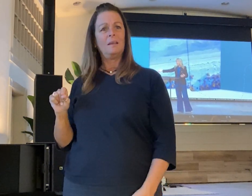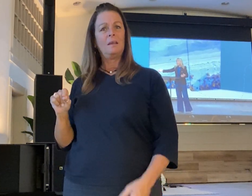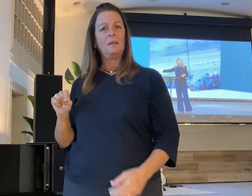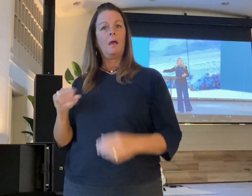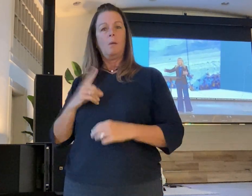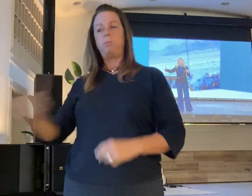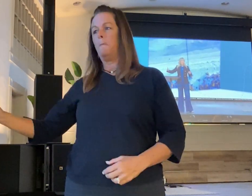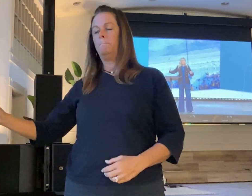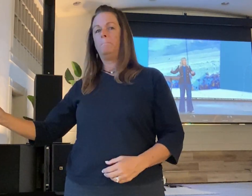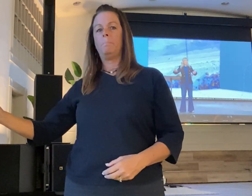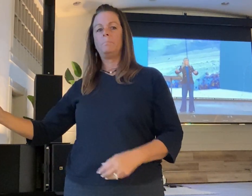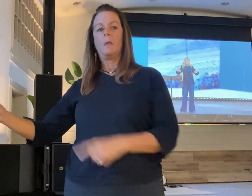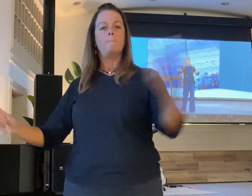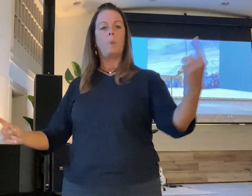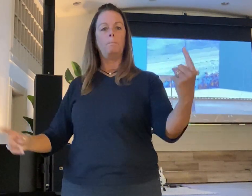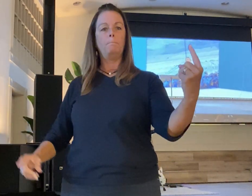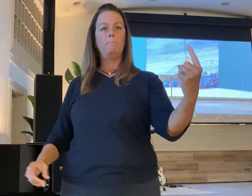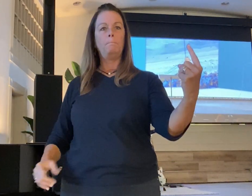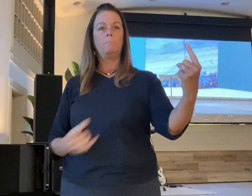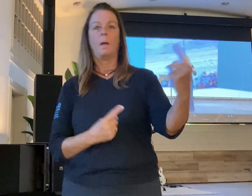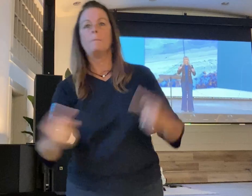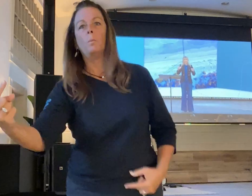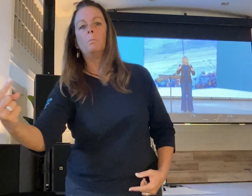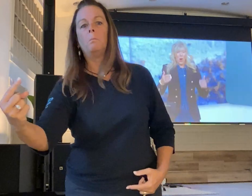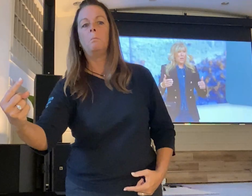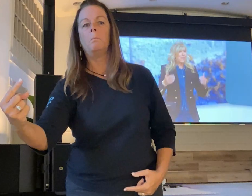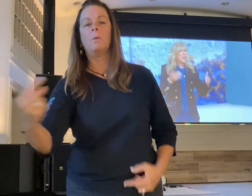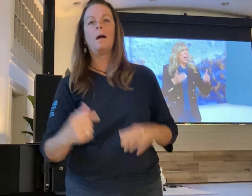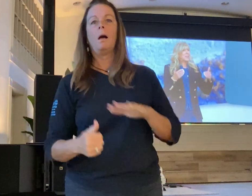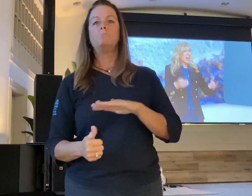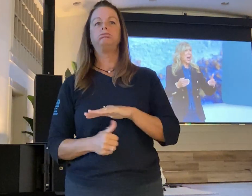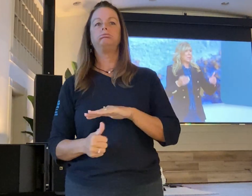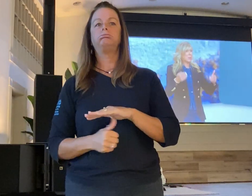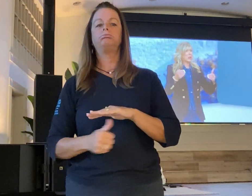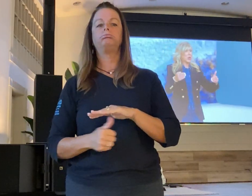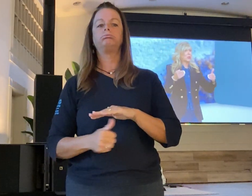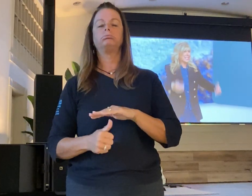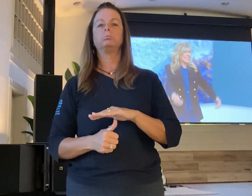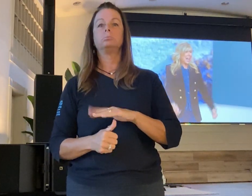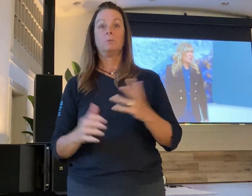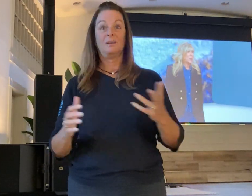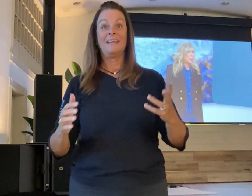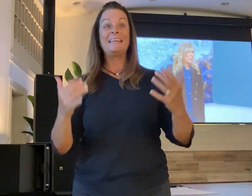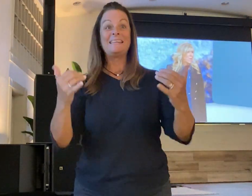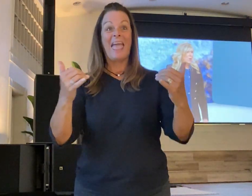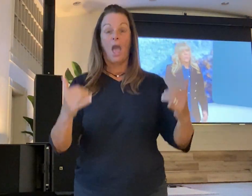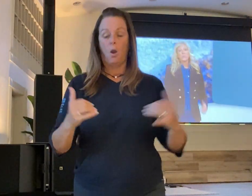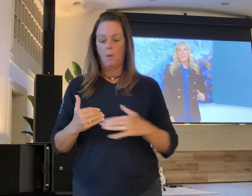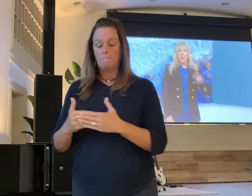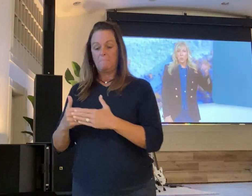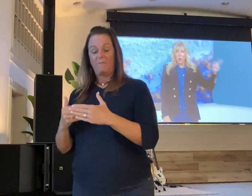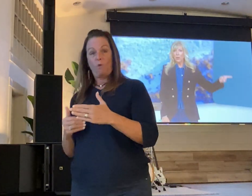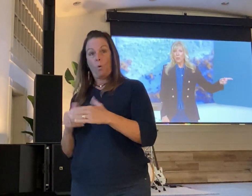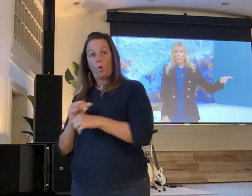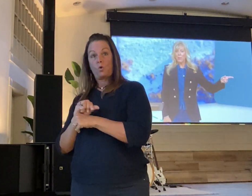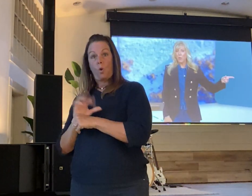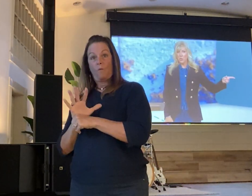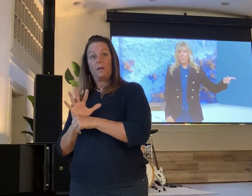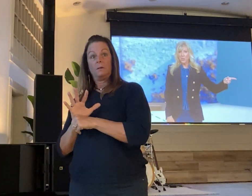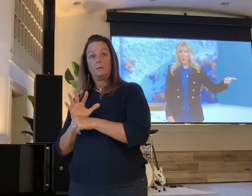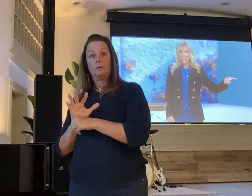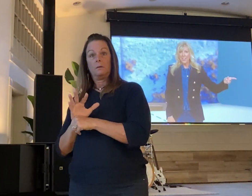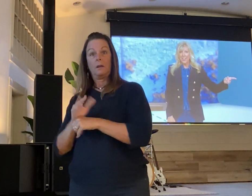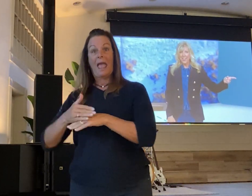it. That in the research that the men are 5 times more lonely today than they